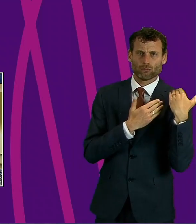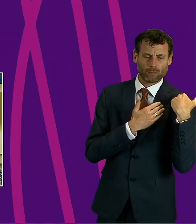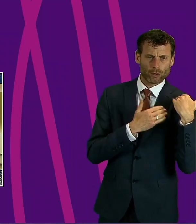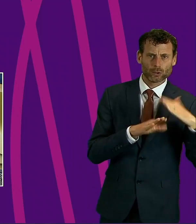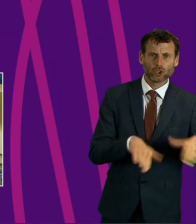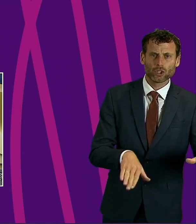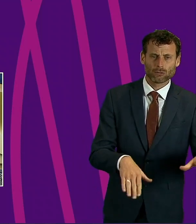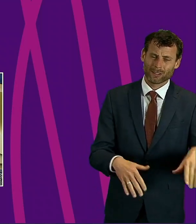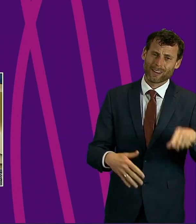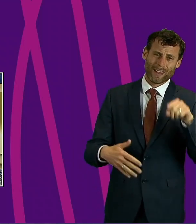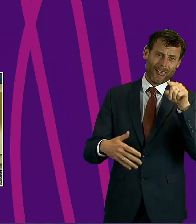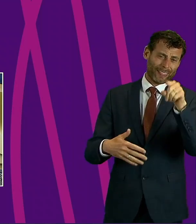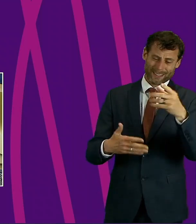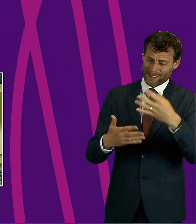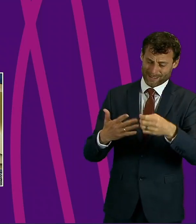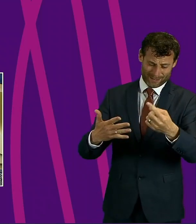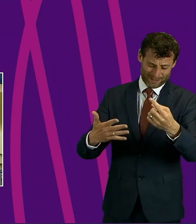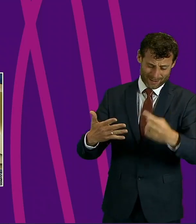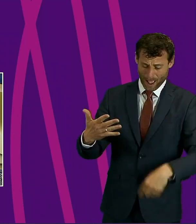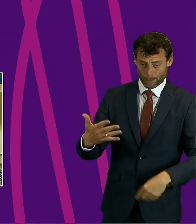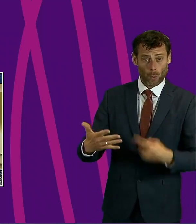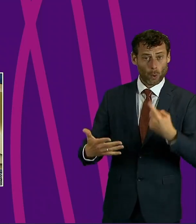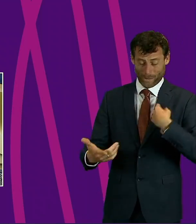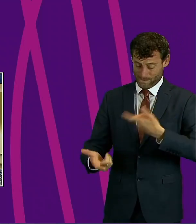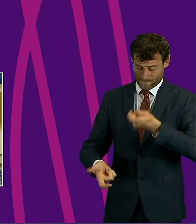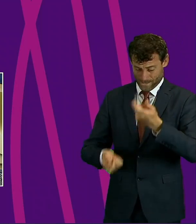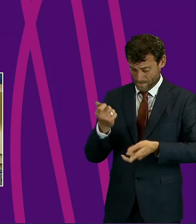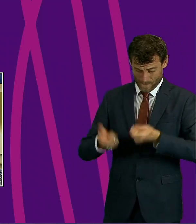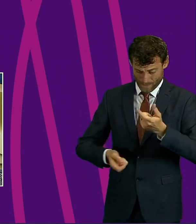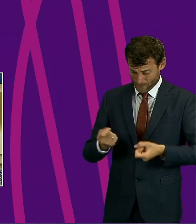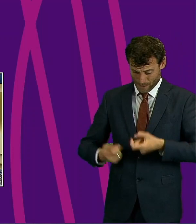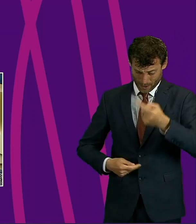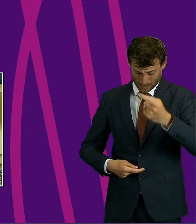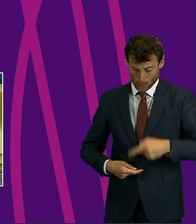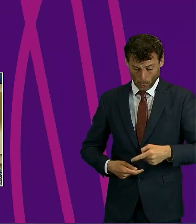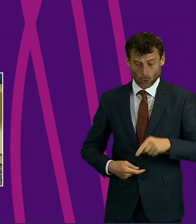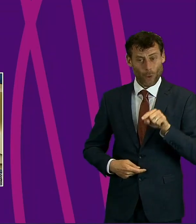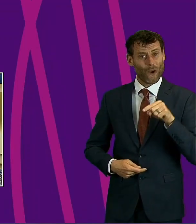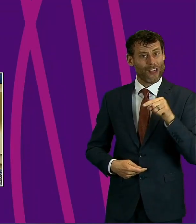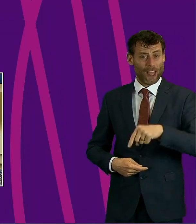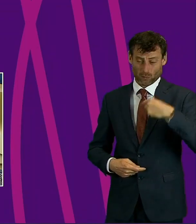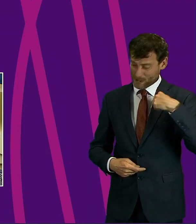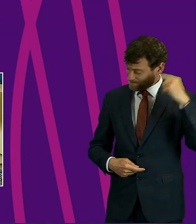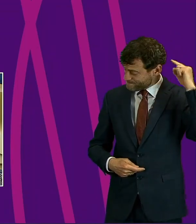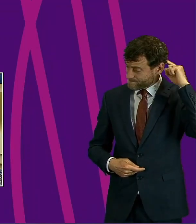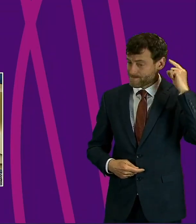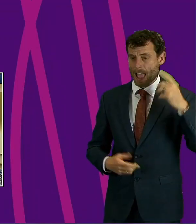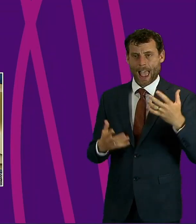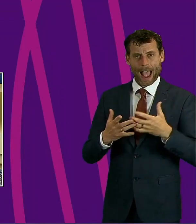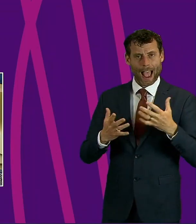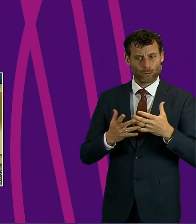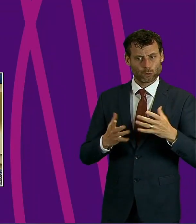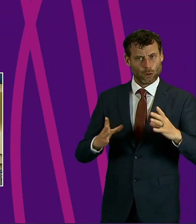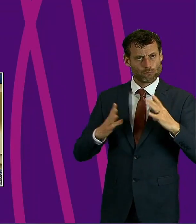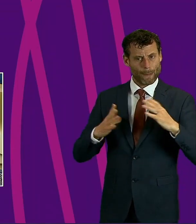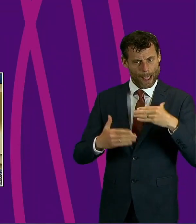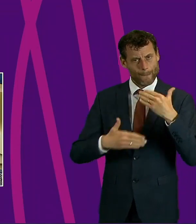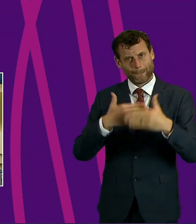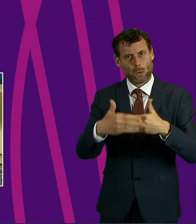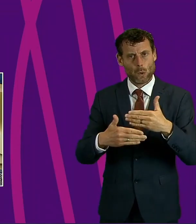this analysis lays bare. And as we decide on the actions we need to take, we announced some significant funding yesterday to try